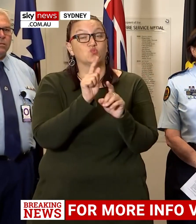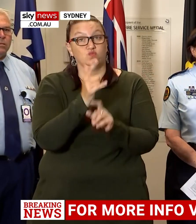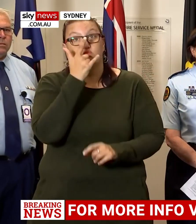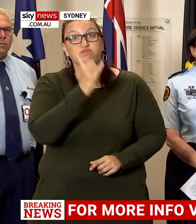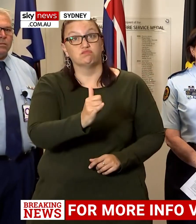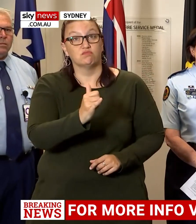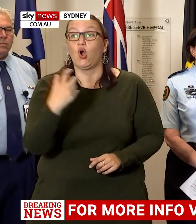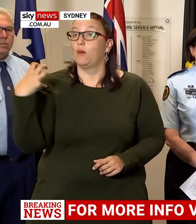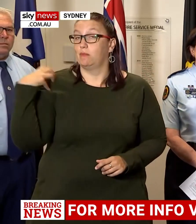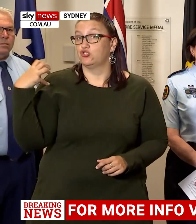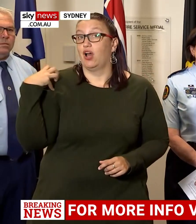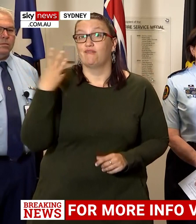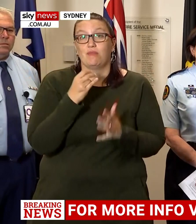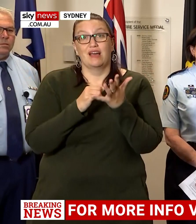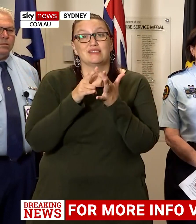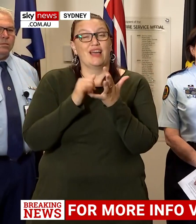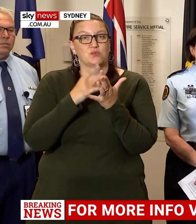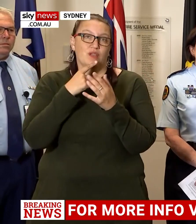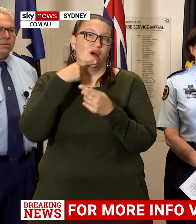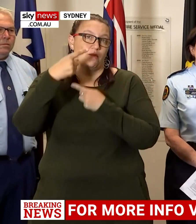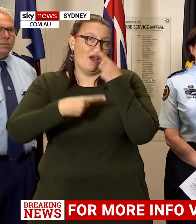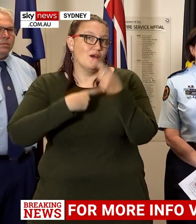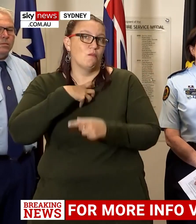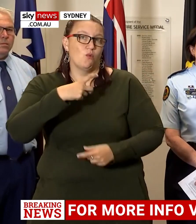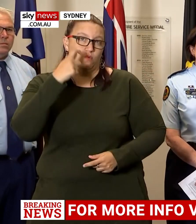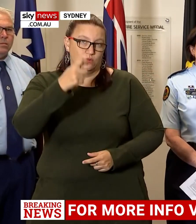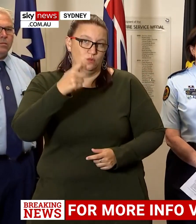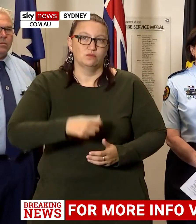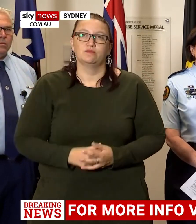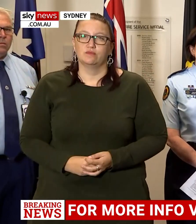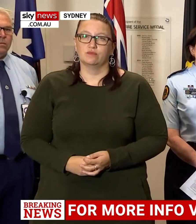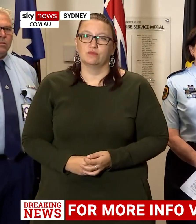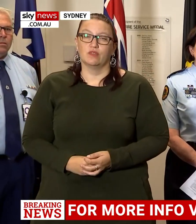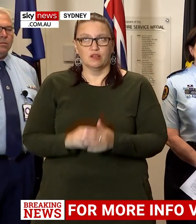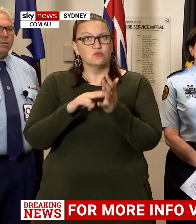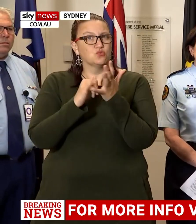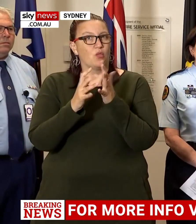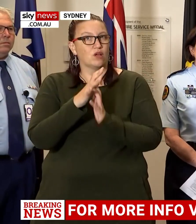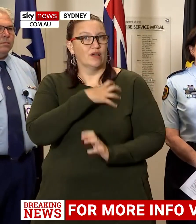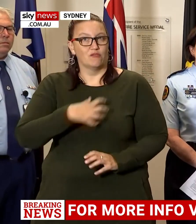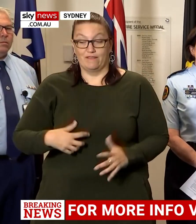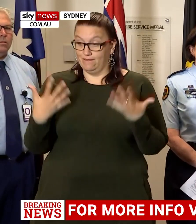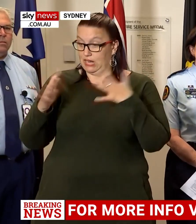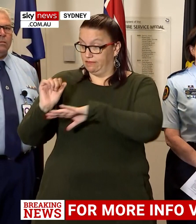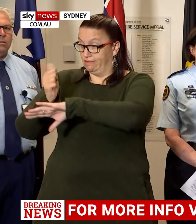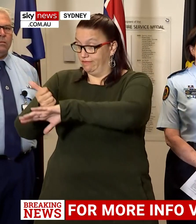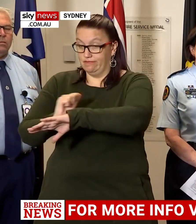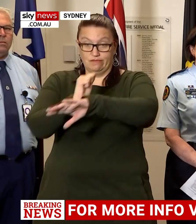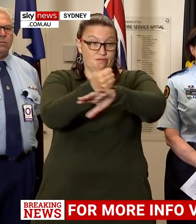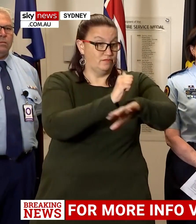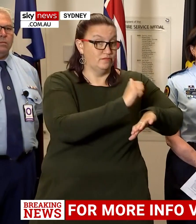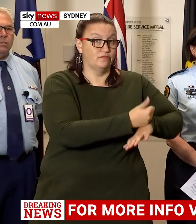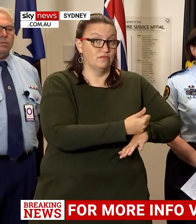situation. Now, the New South Wales Government has set up a number of evacuation centres, but the number of people in those evacuation centres is relatively